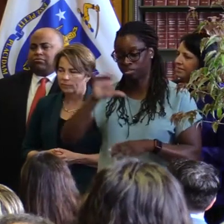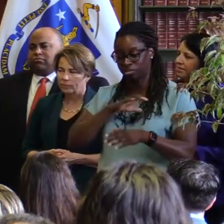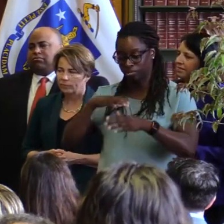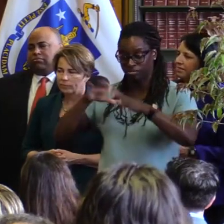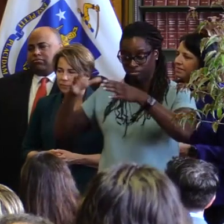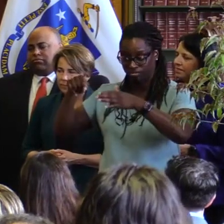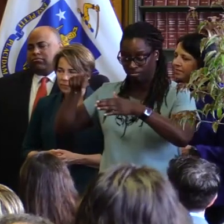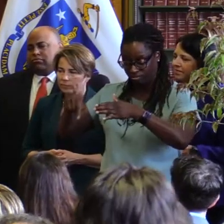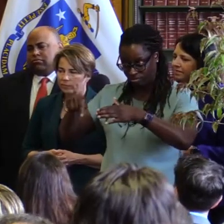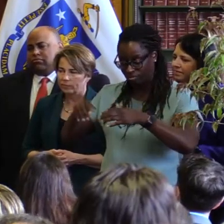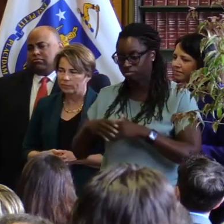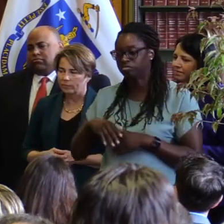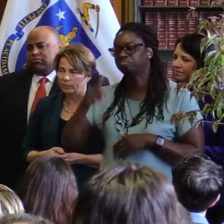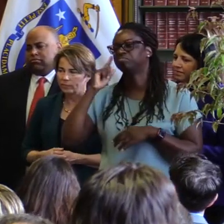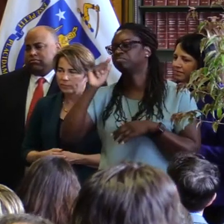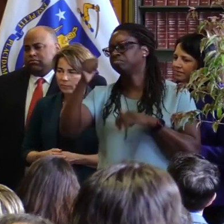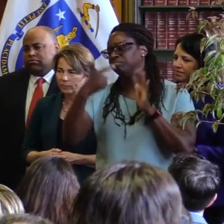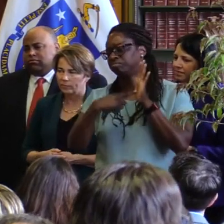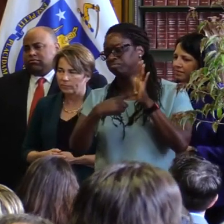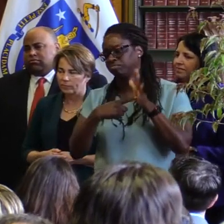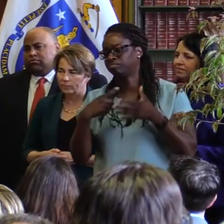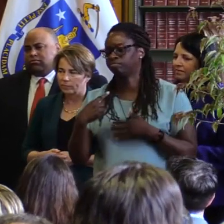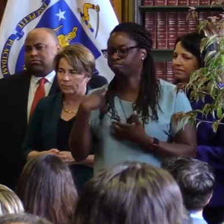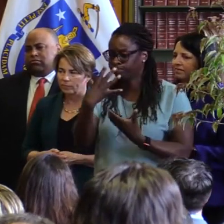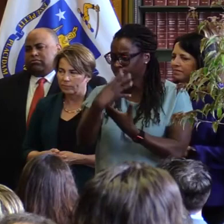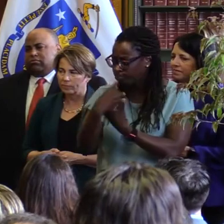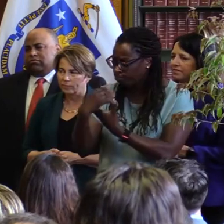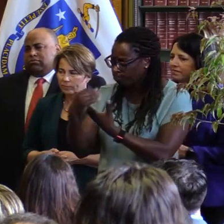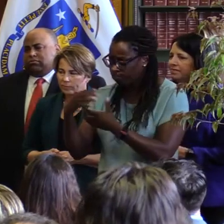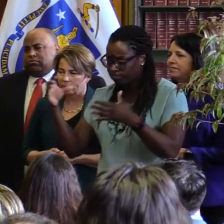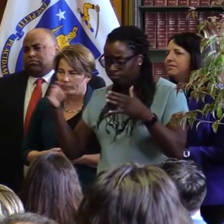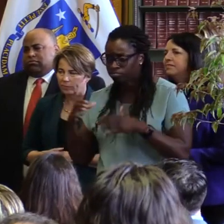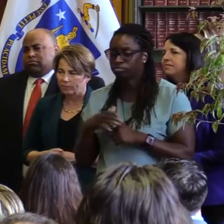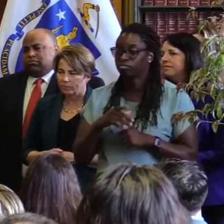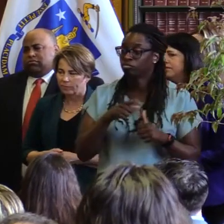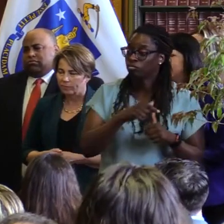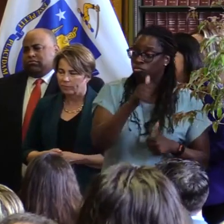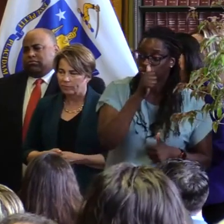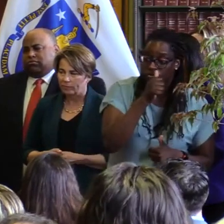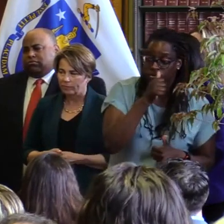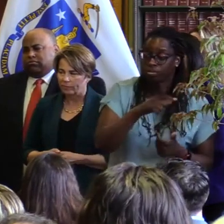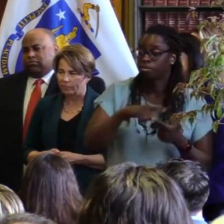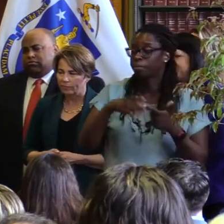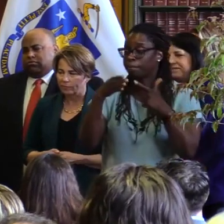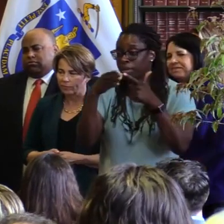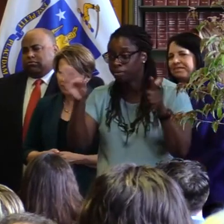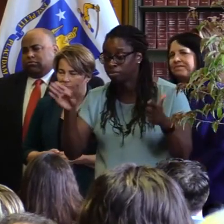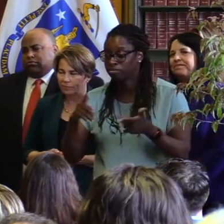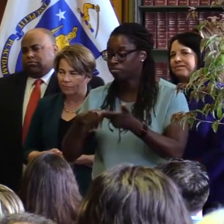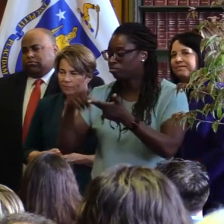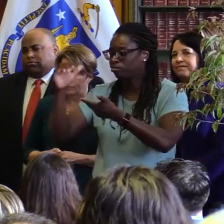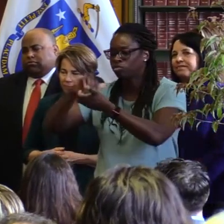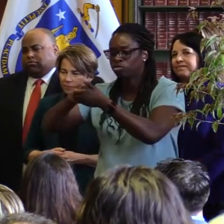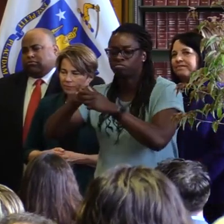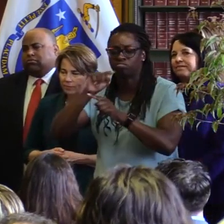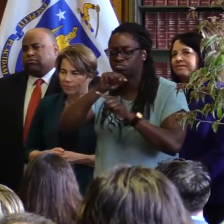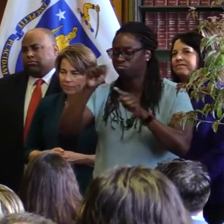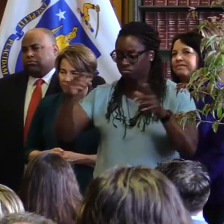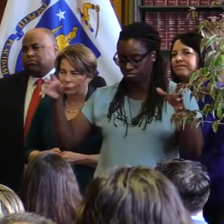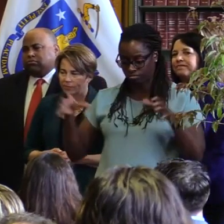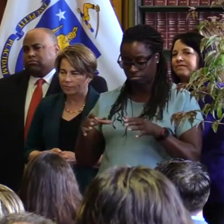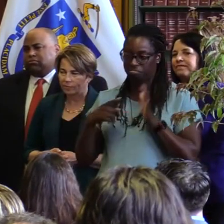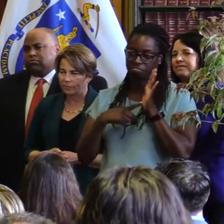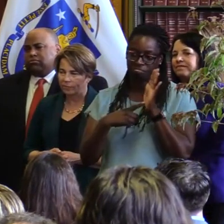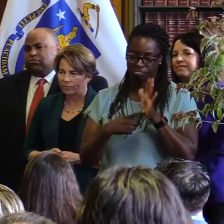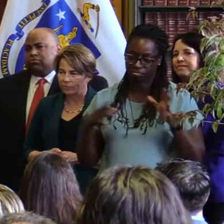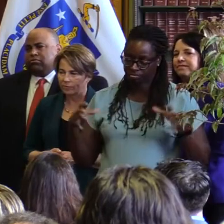is about bringing together the private sector and the public sector to see the kind of results we need. The Community Climate